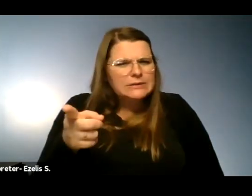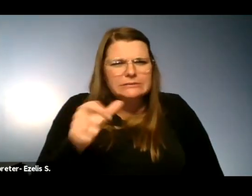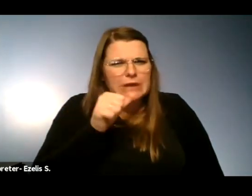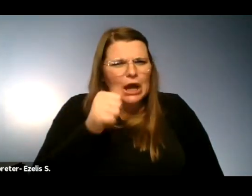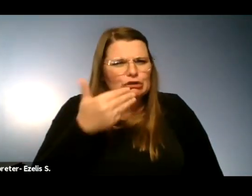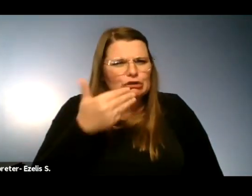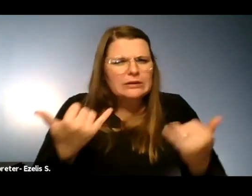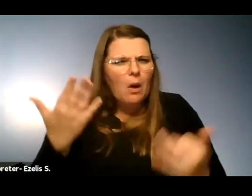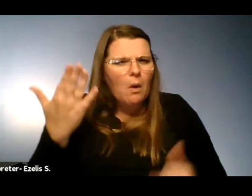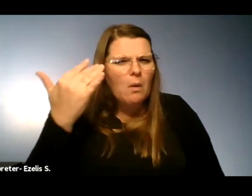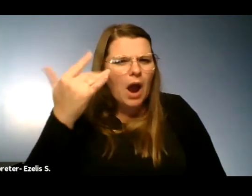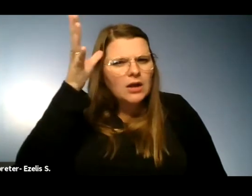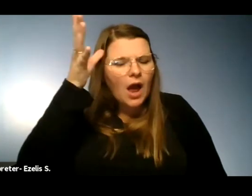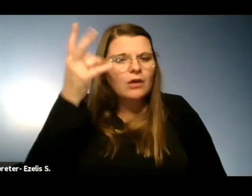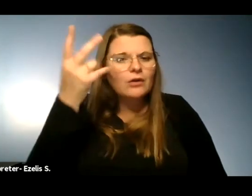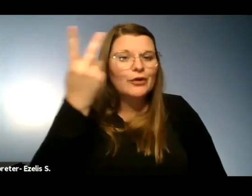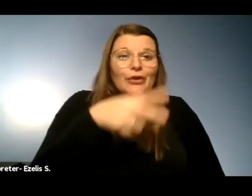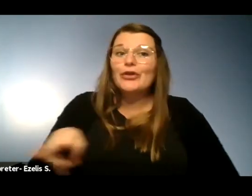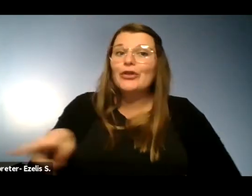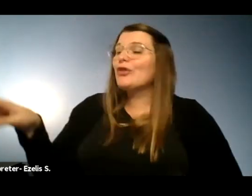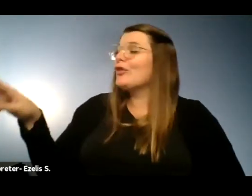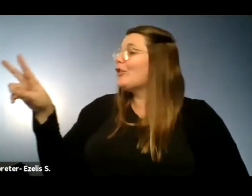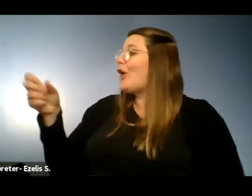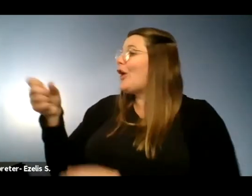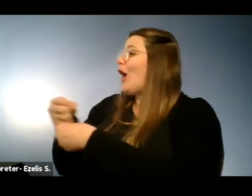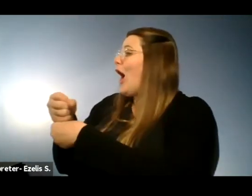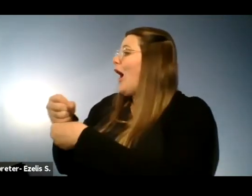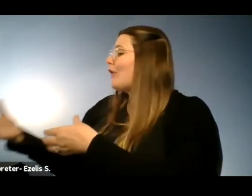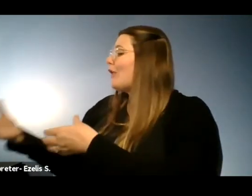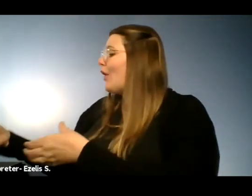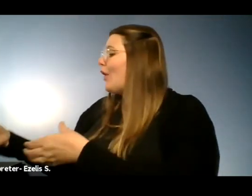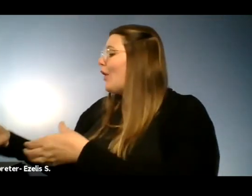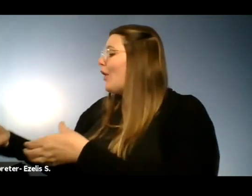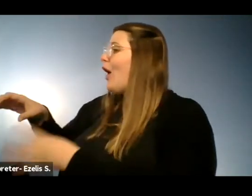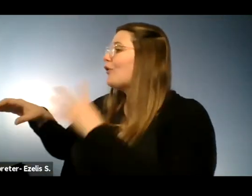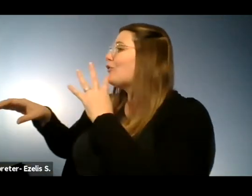start? He turned away to fix his morning coffee.